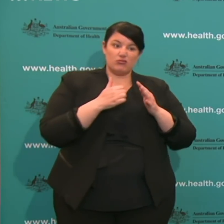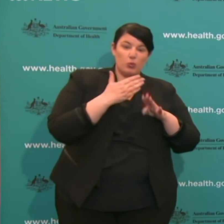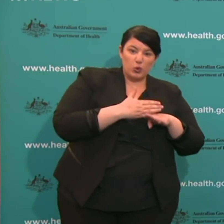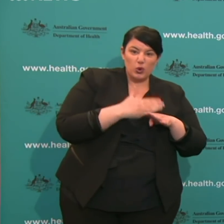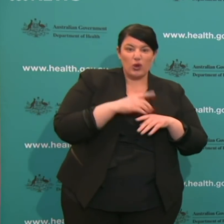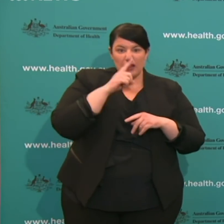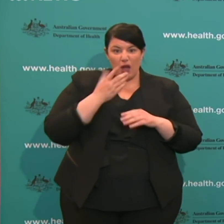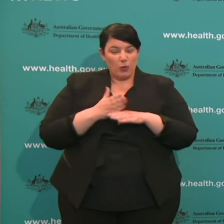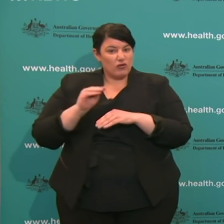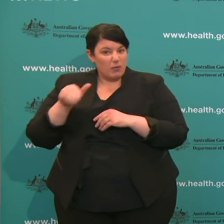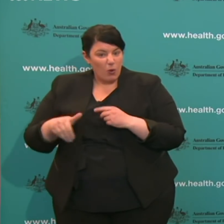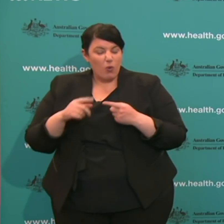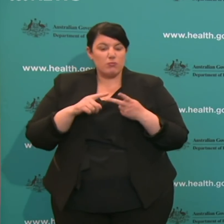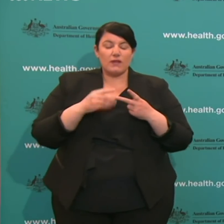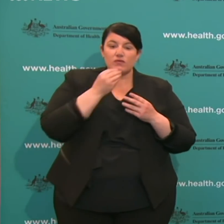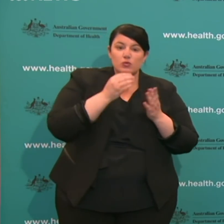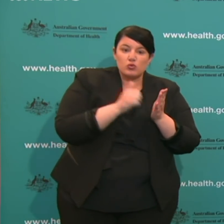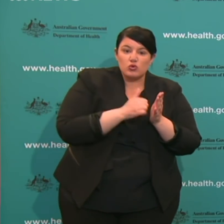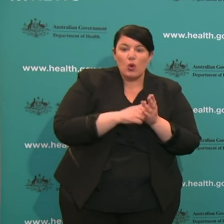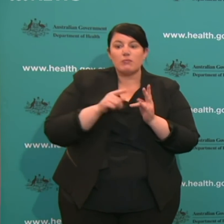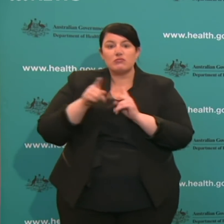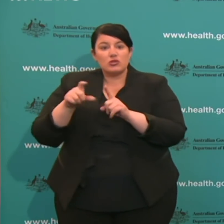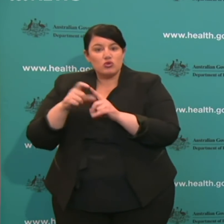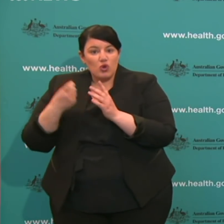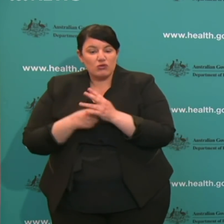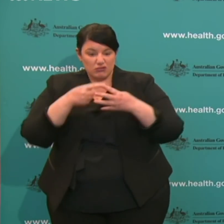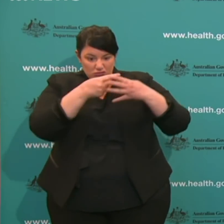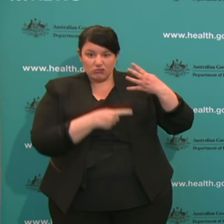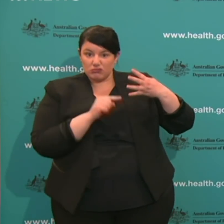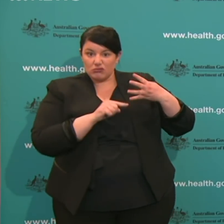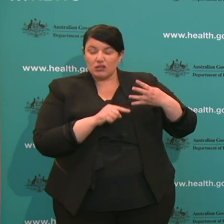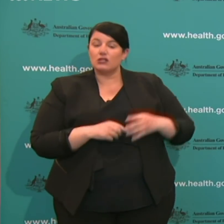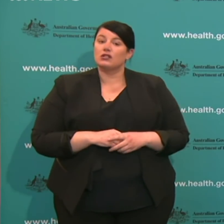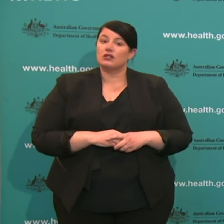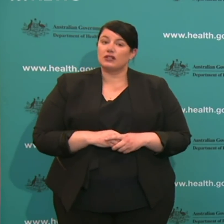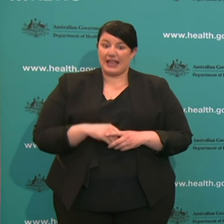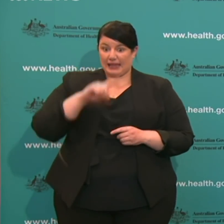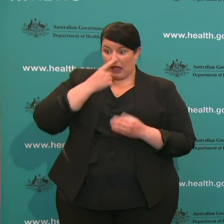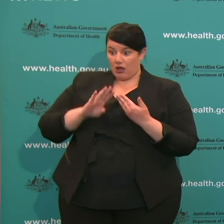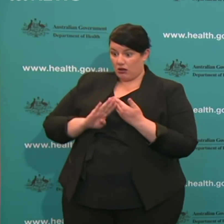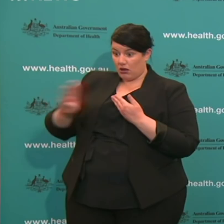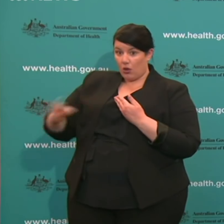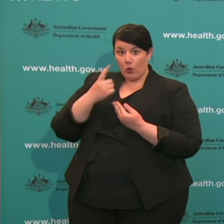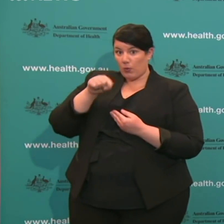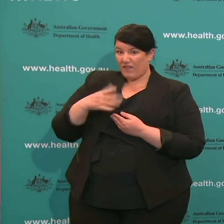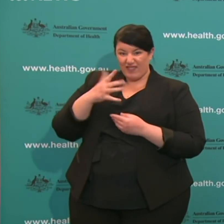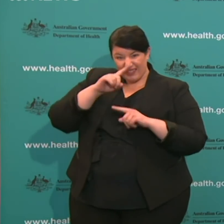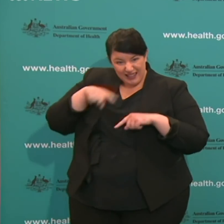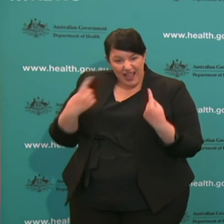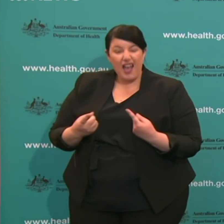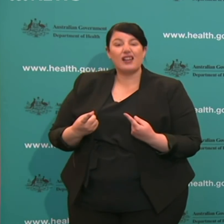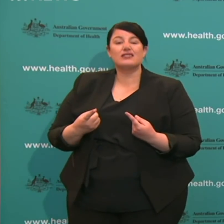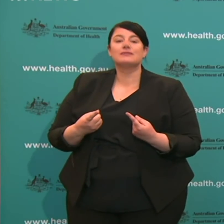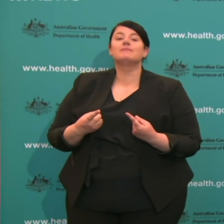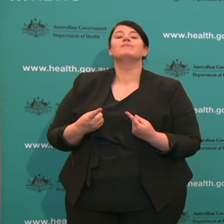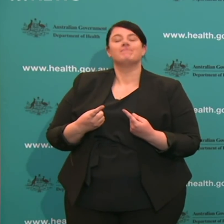find yourself in a situation where you cannot maintain 1.5 metres distance, it is advisable to be covering your